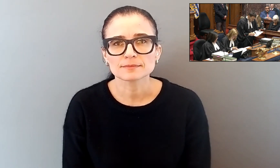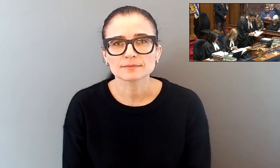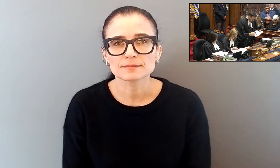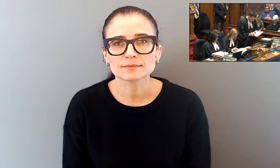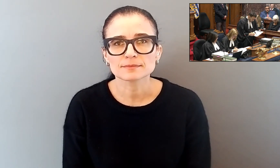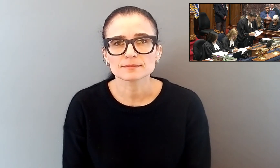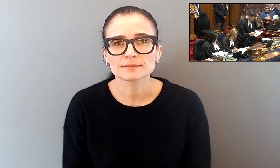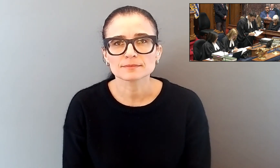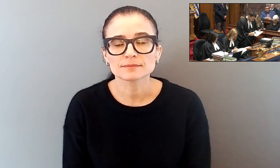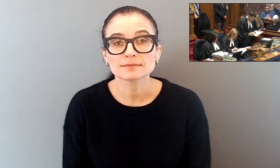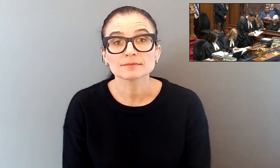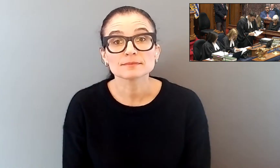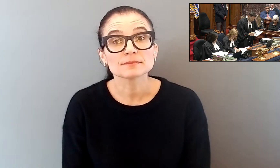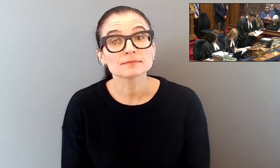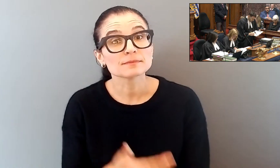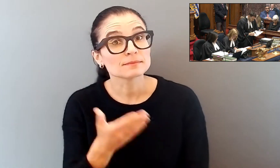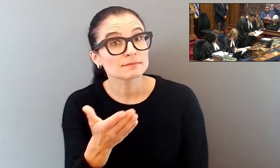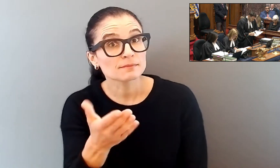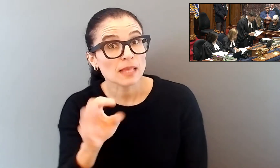MLA Phillip.